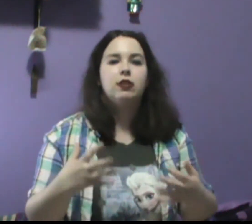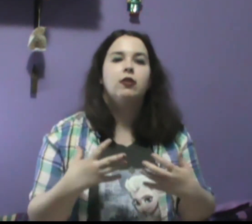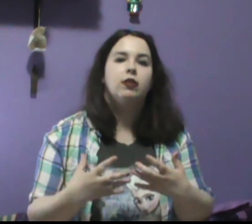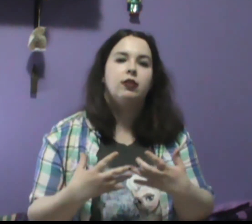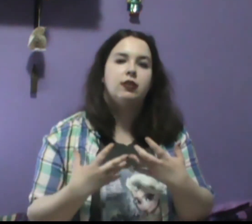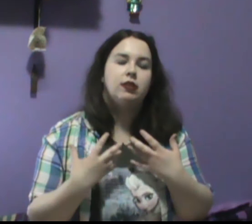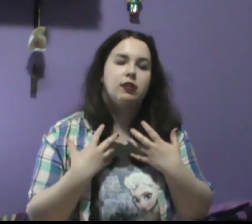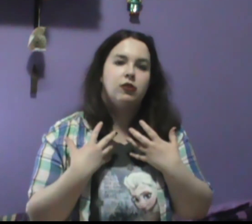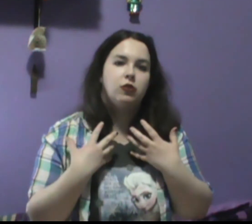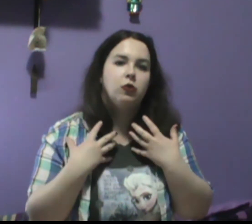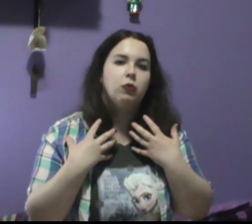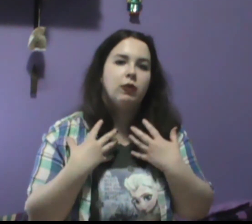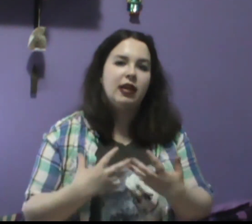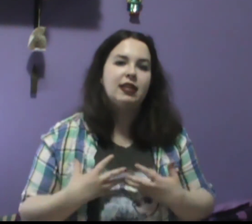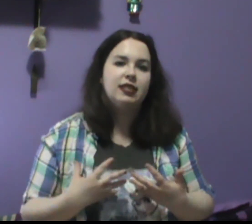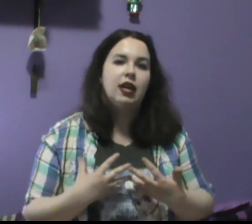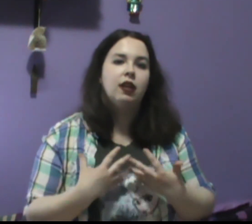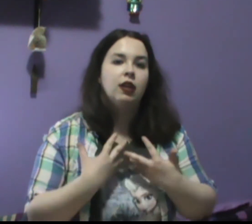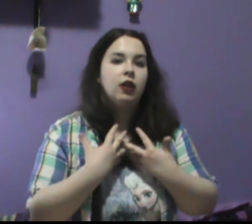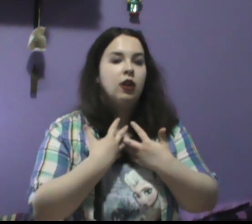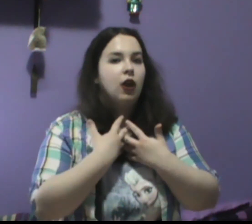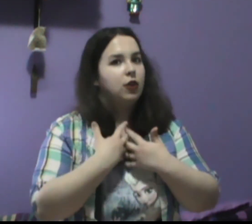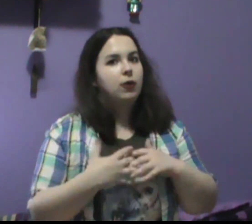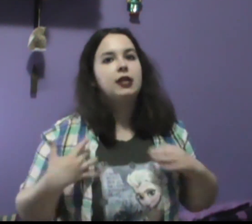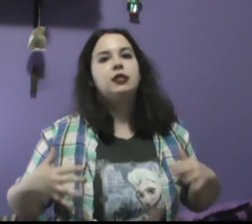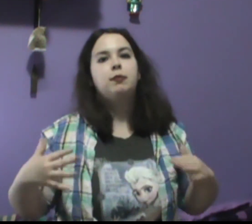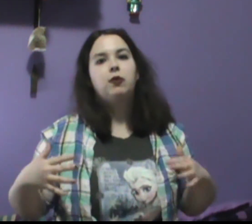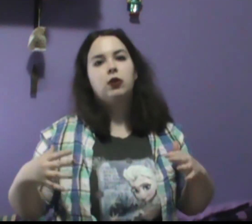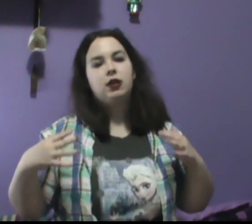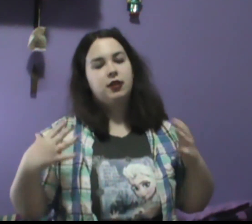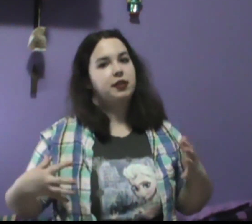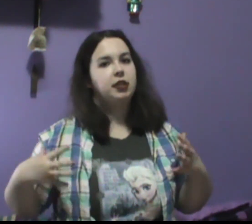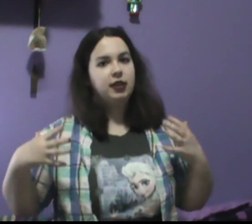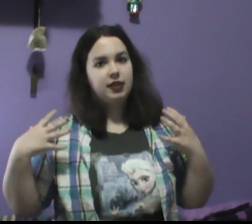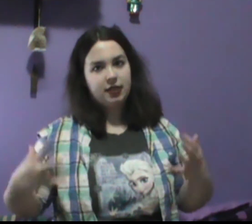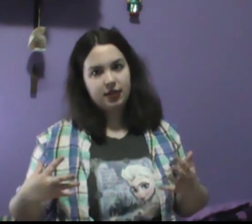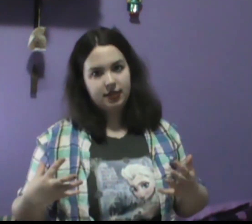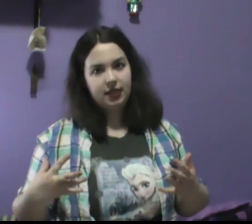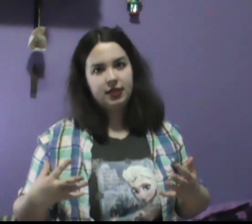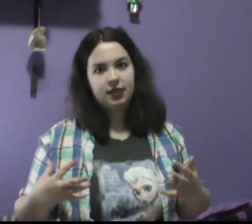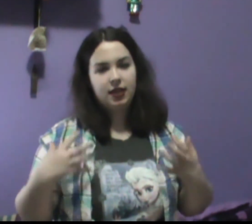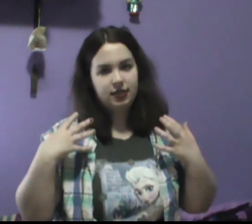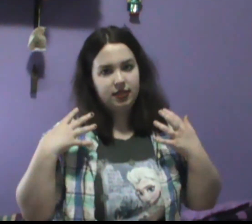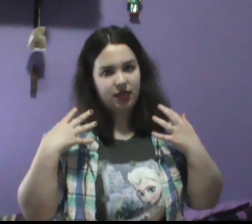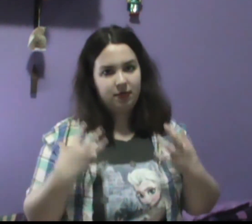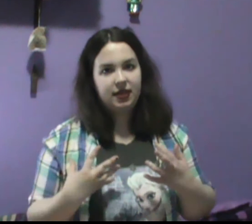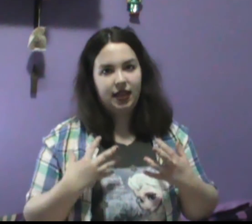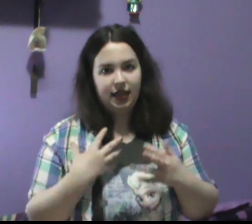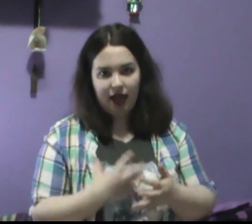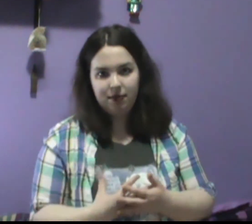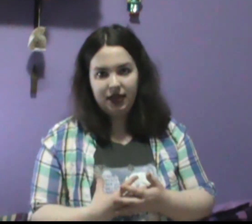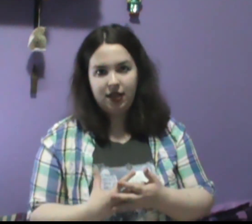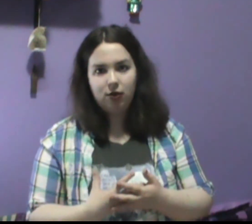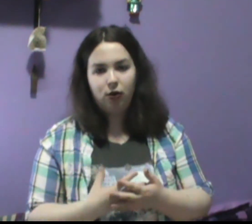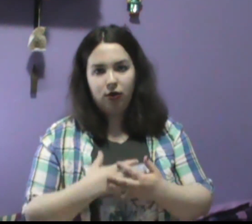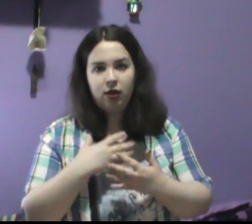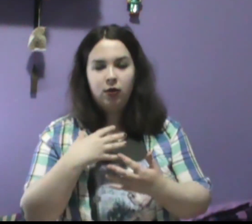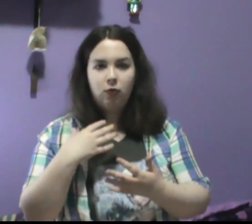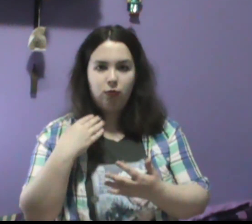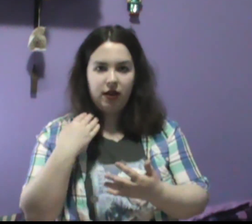learn to realize that across the board addiction is a disease, and it's something that can be cured if